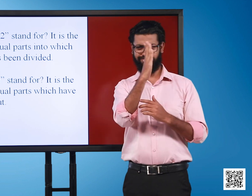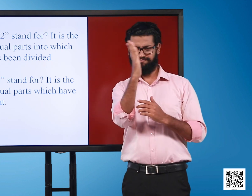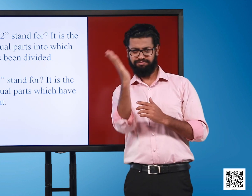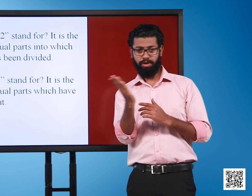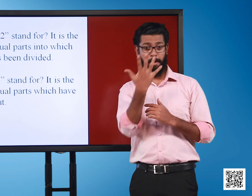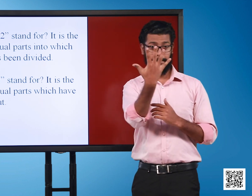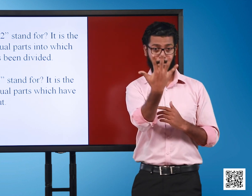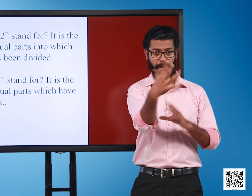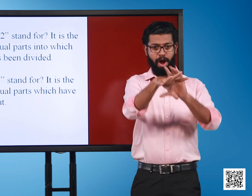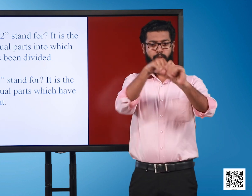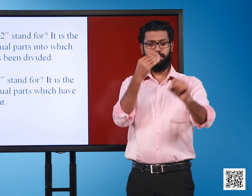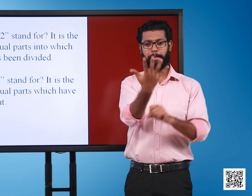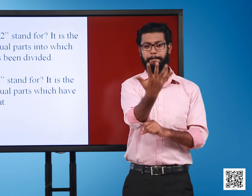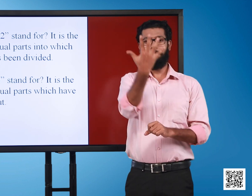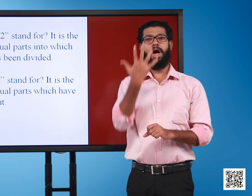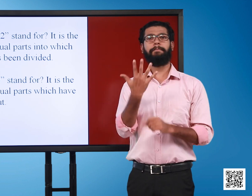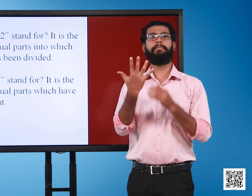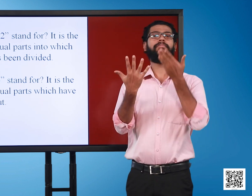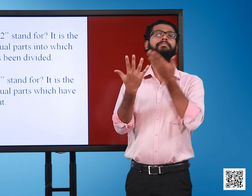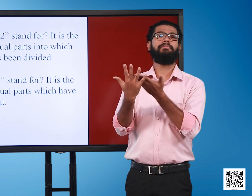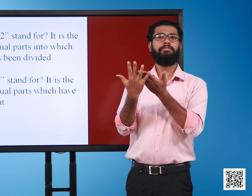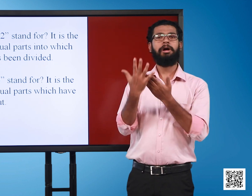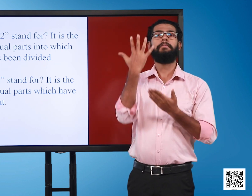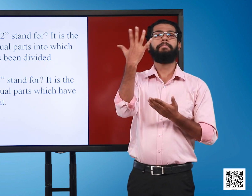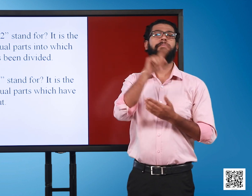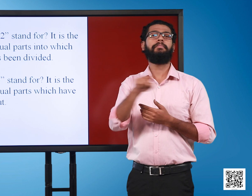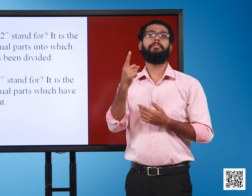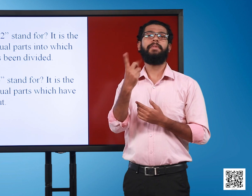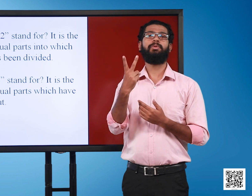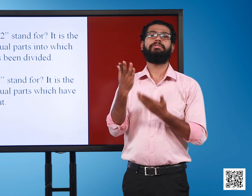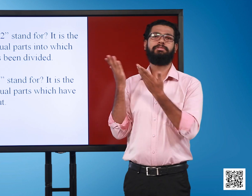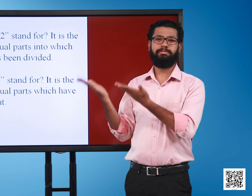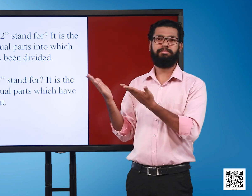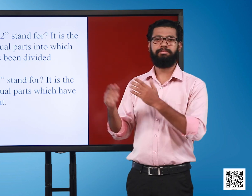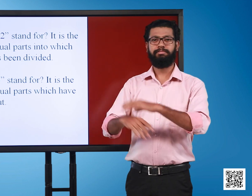for? It is the number of equal parts which have been taken out.